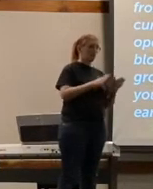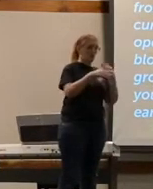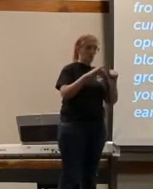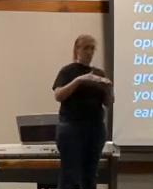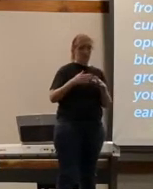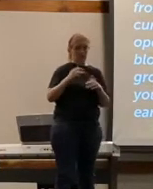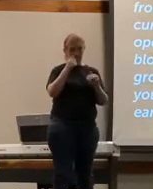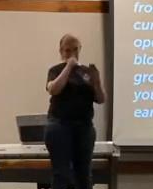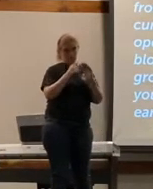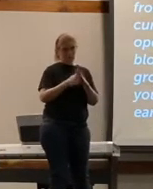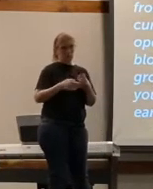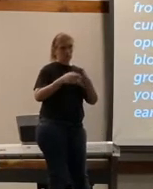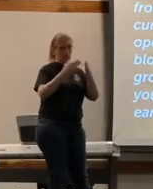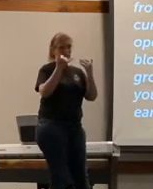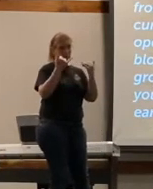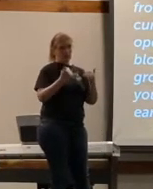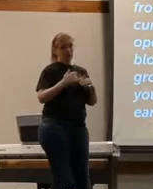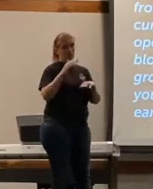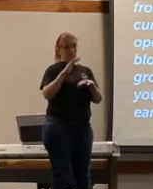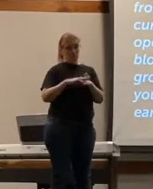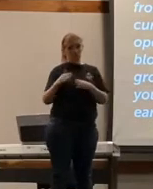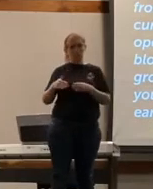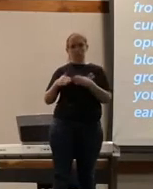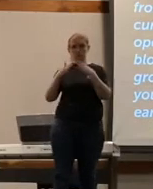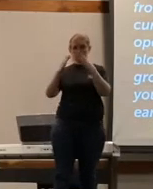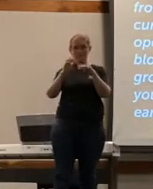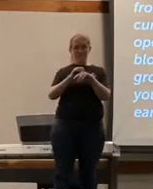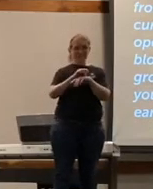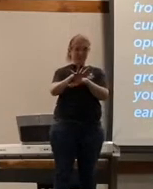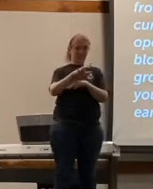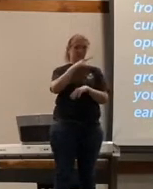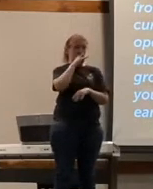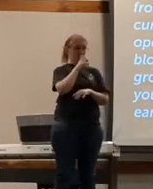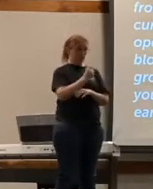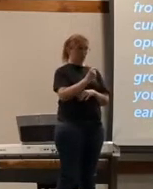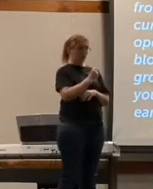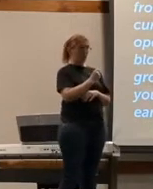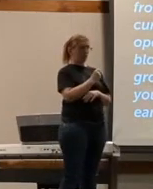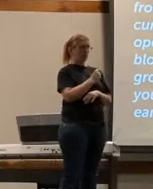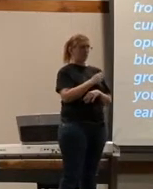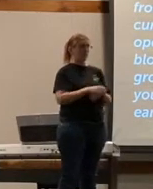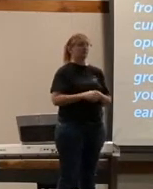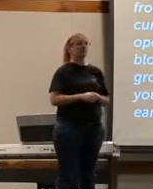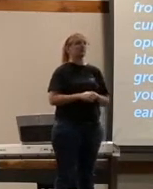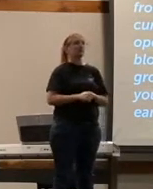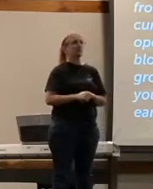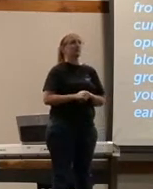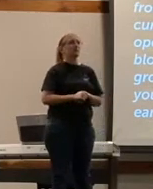Street. And now this street that they're on affects their kids. You with me?